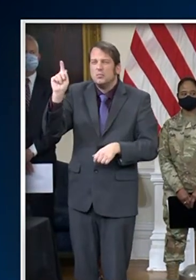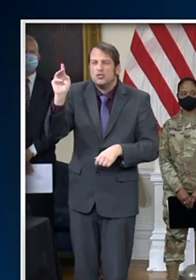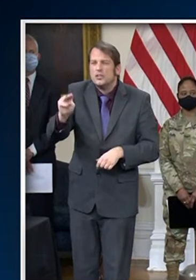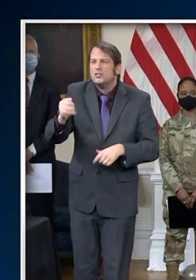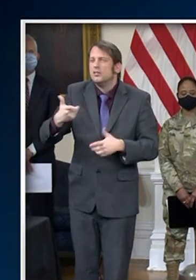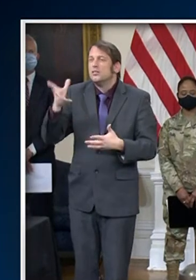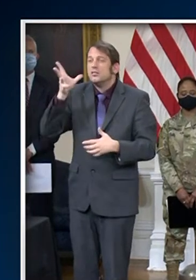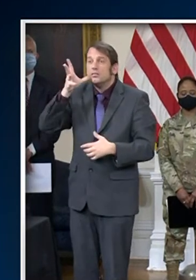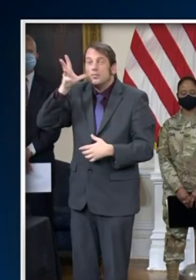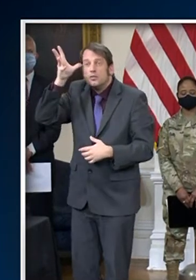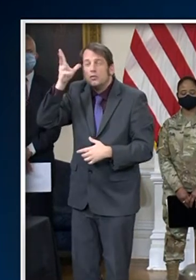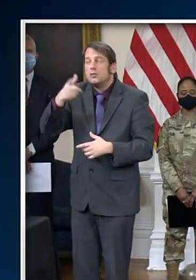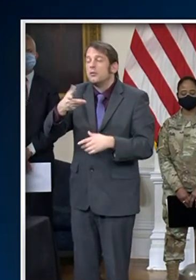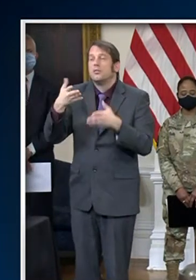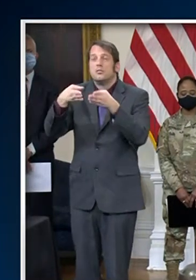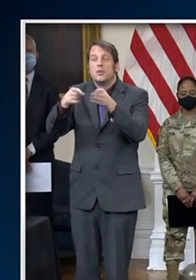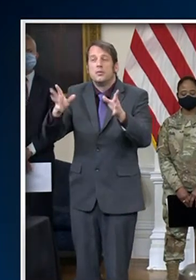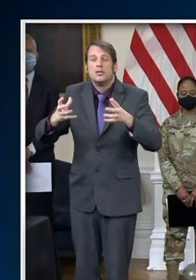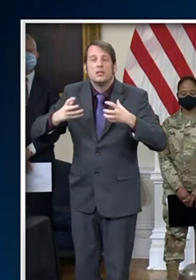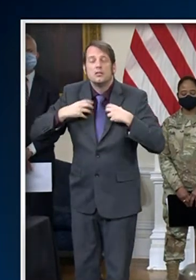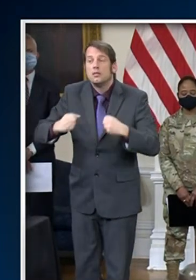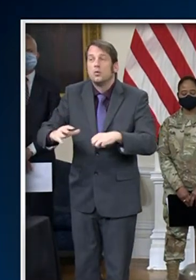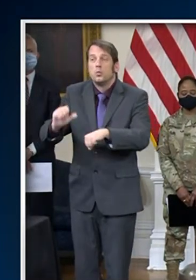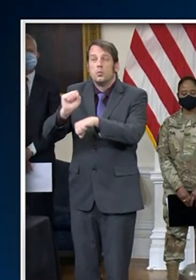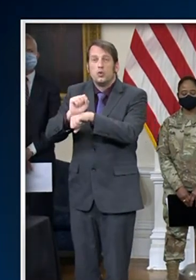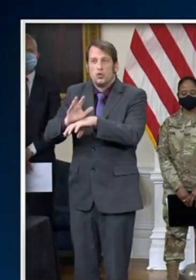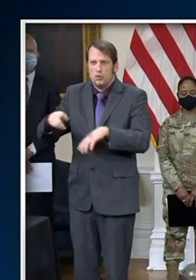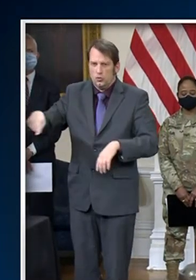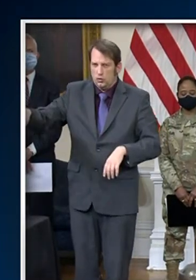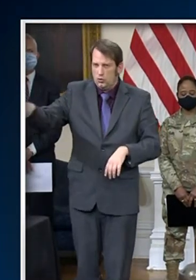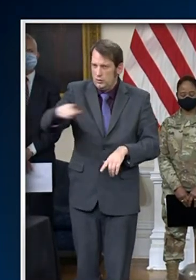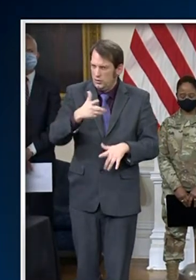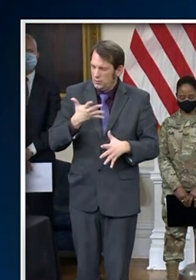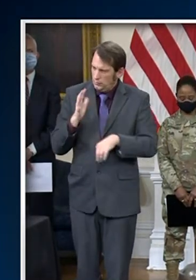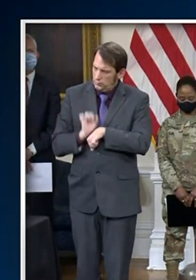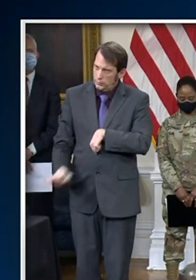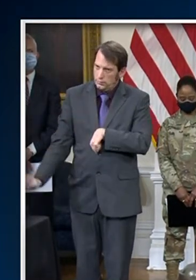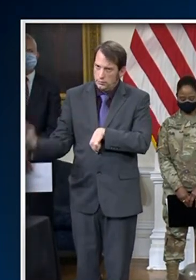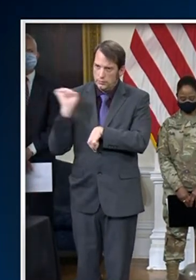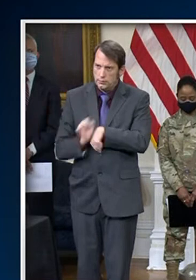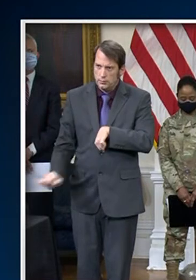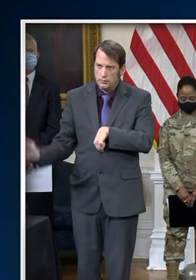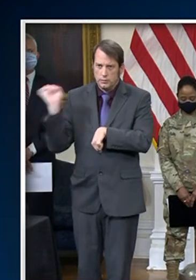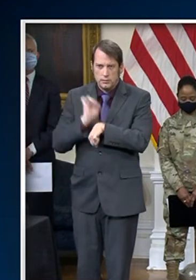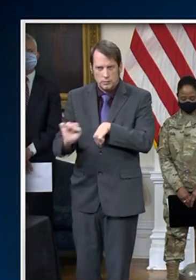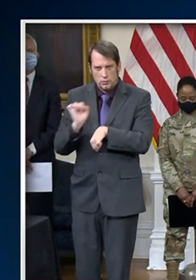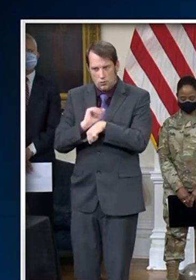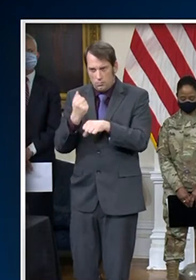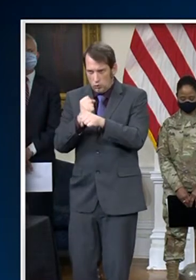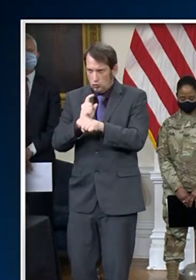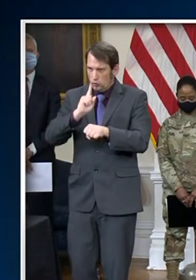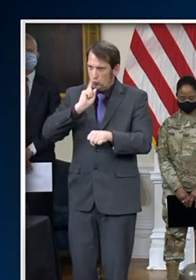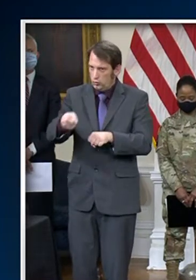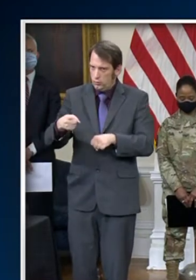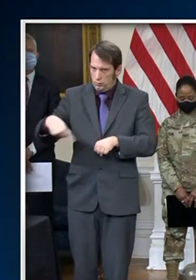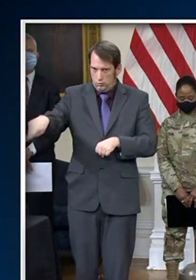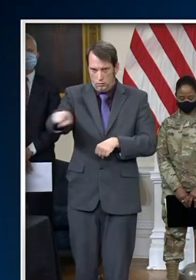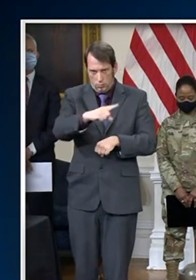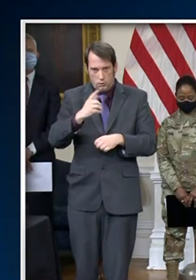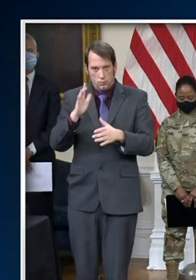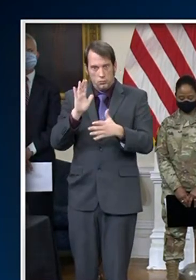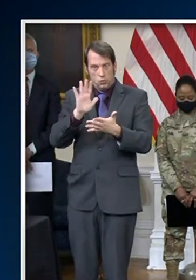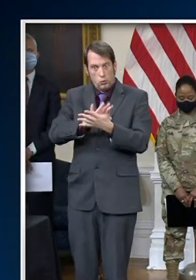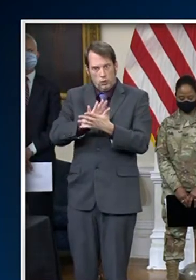health officials who are doing everything they can to give Maryland students the chance to get back safely into the